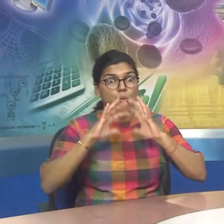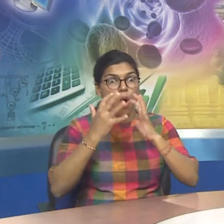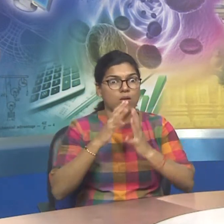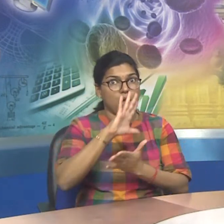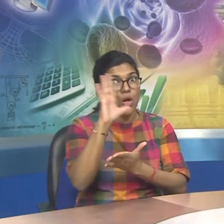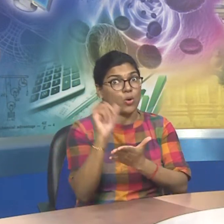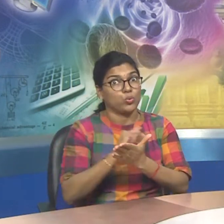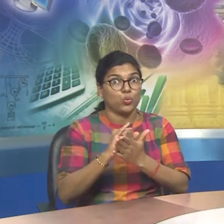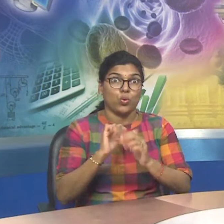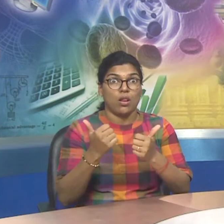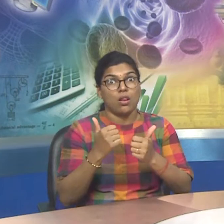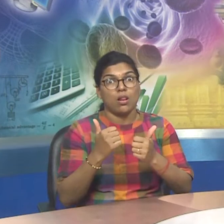tomorrow?